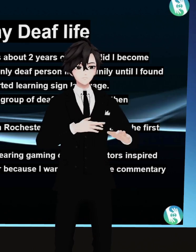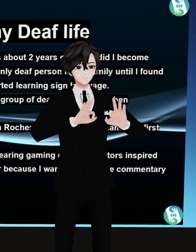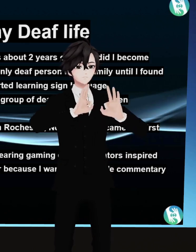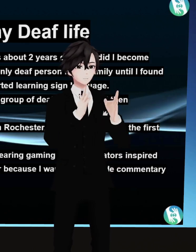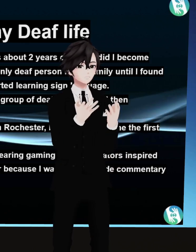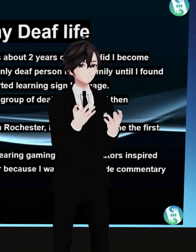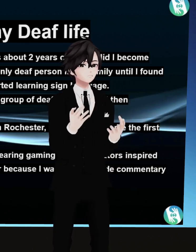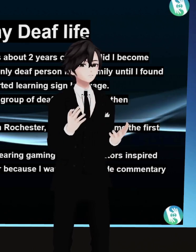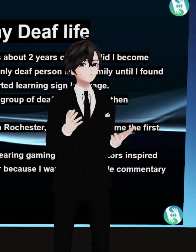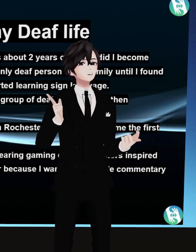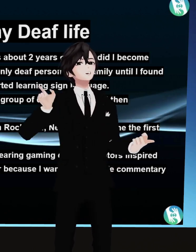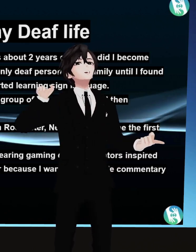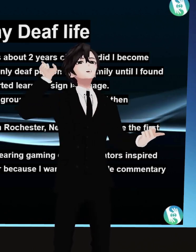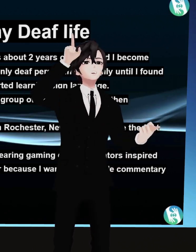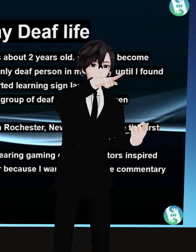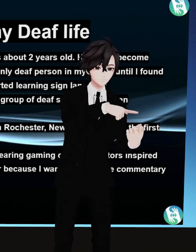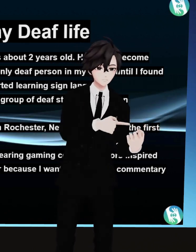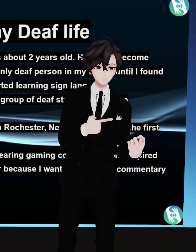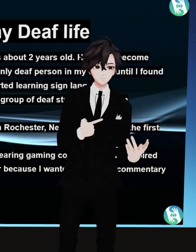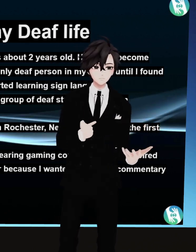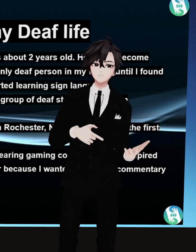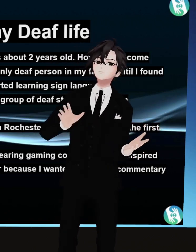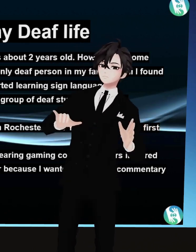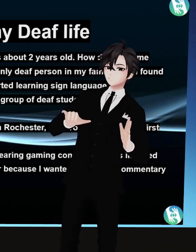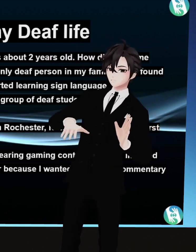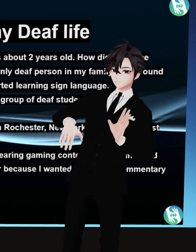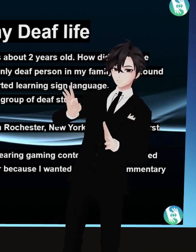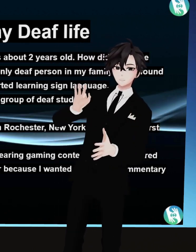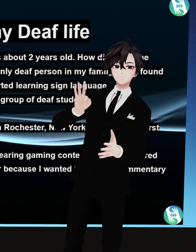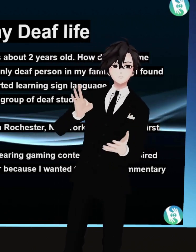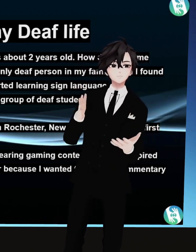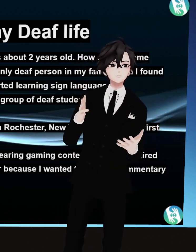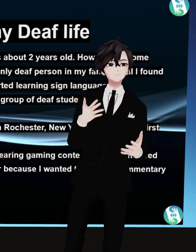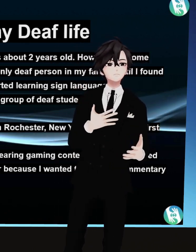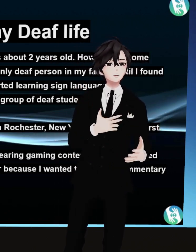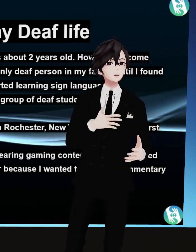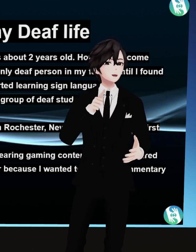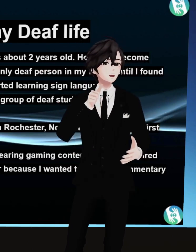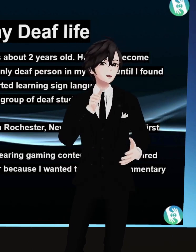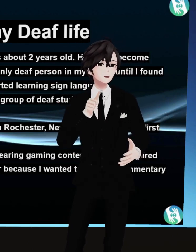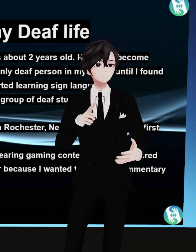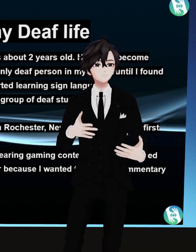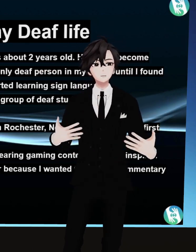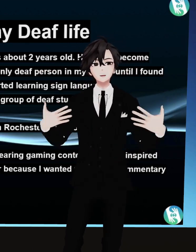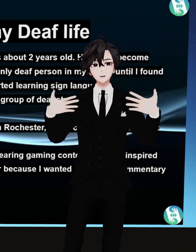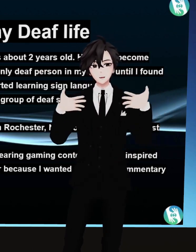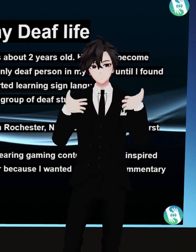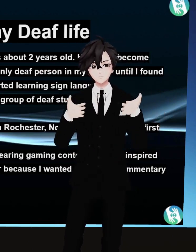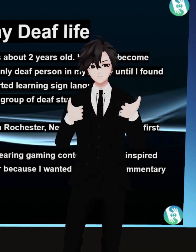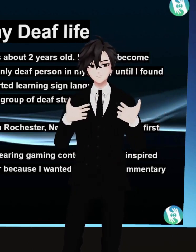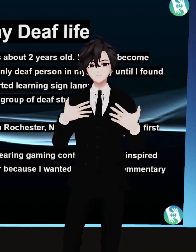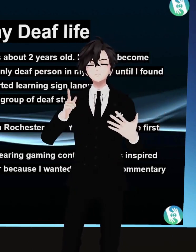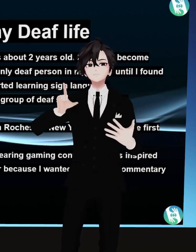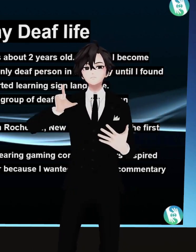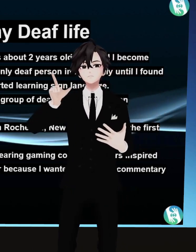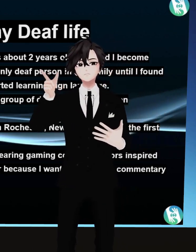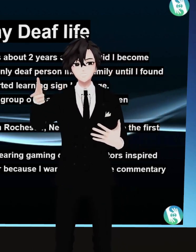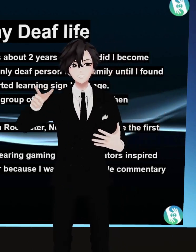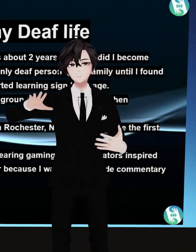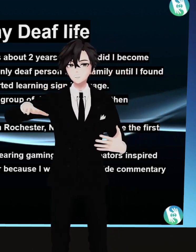And I had believed that I was the only deaf person within my family, but it wouldn't be until I realized later on that I indeed had a deaf aunt.